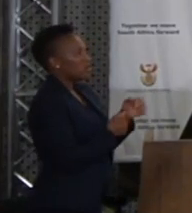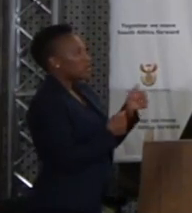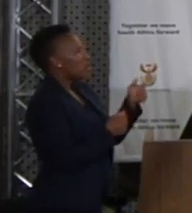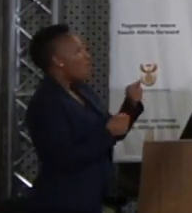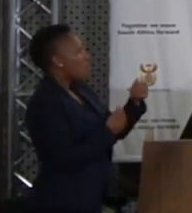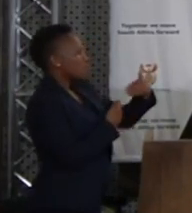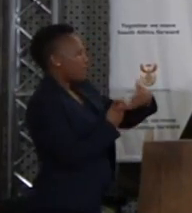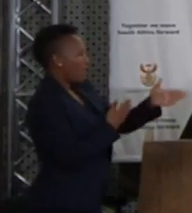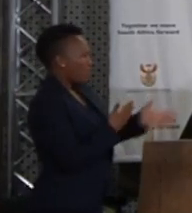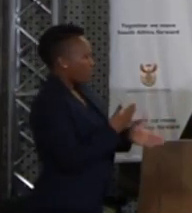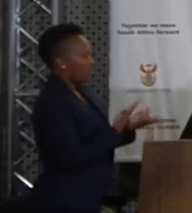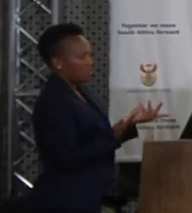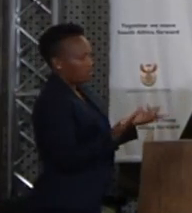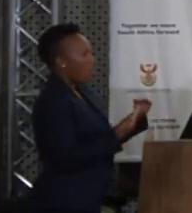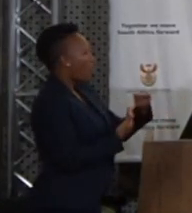borders